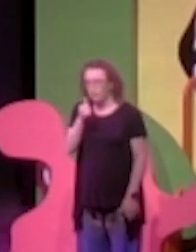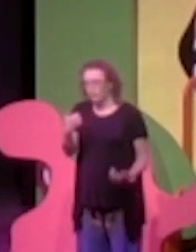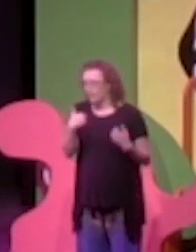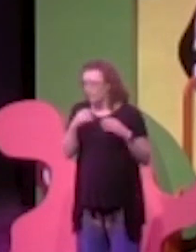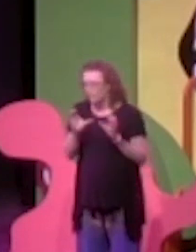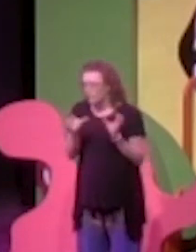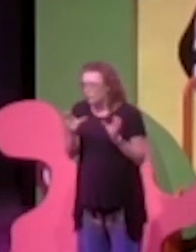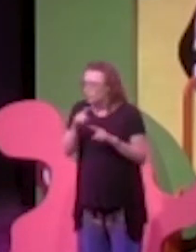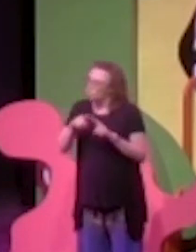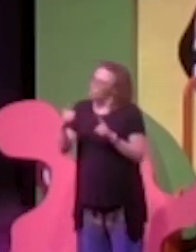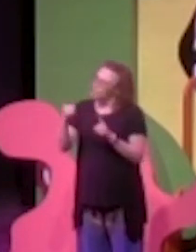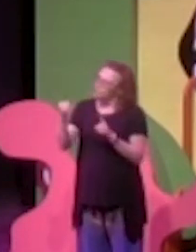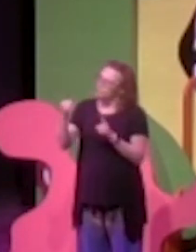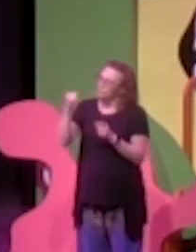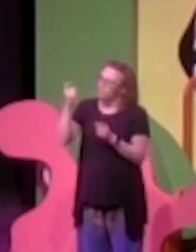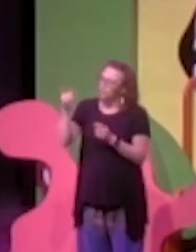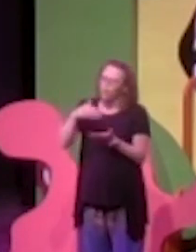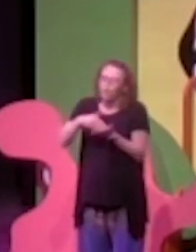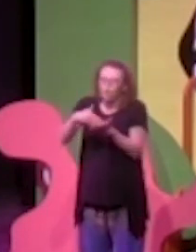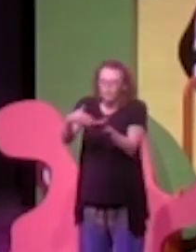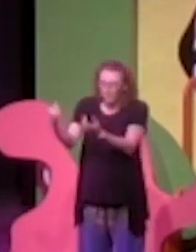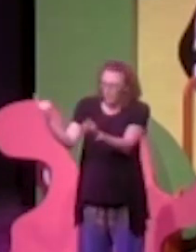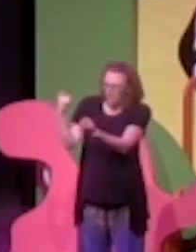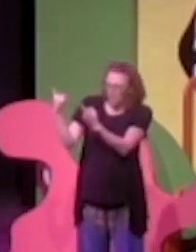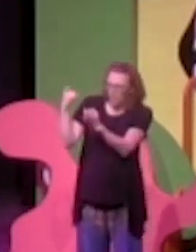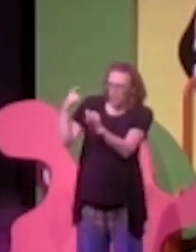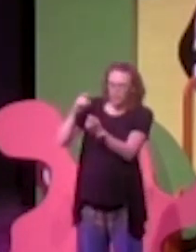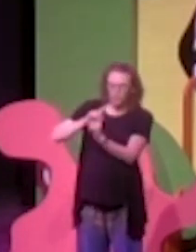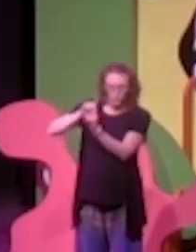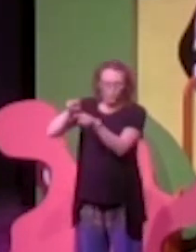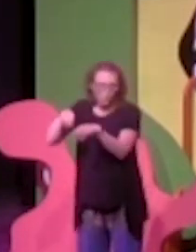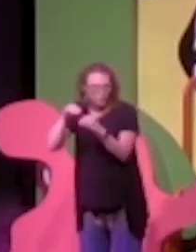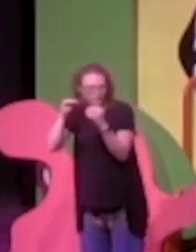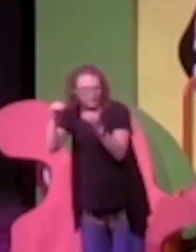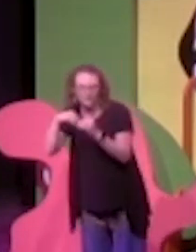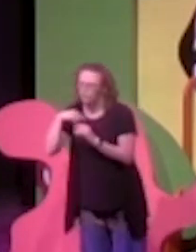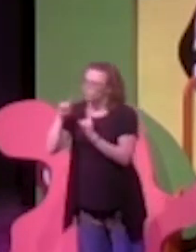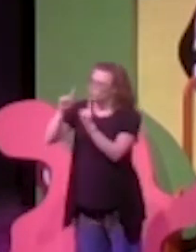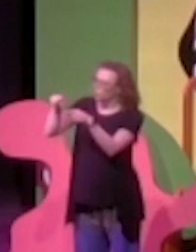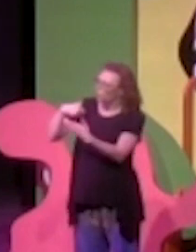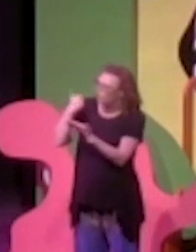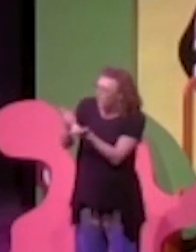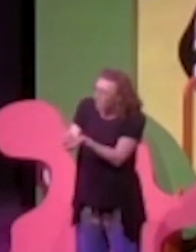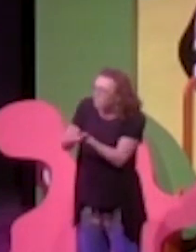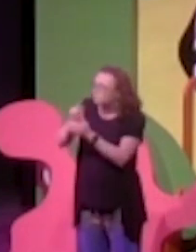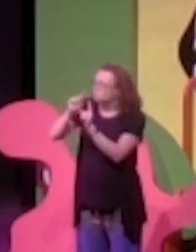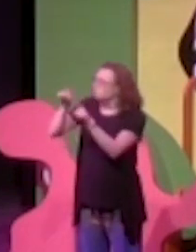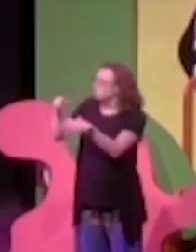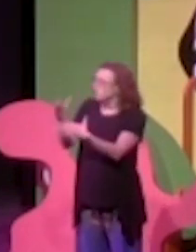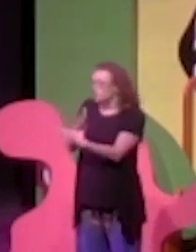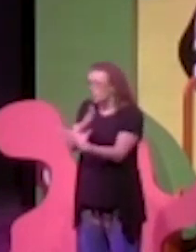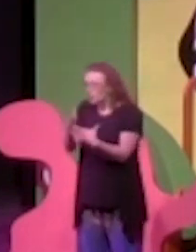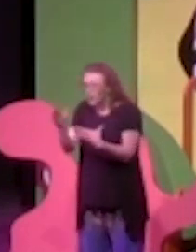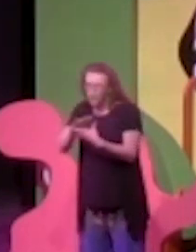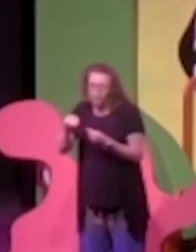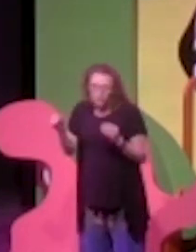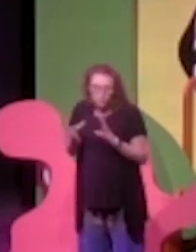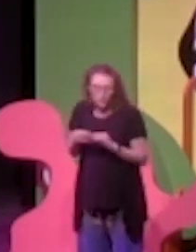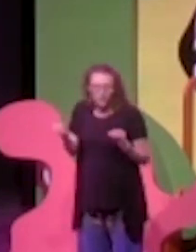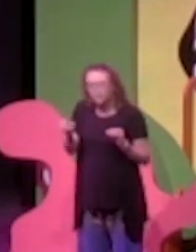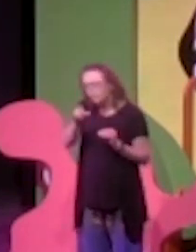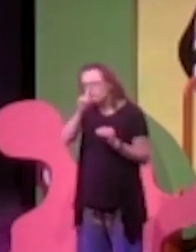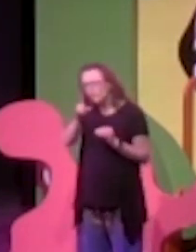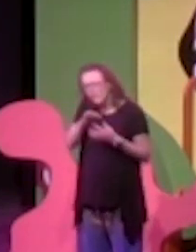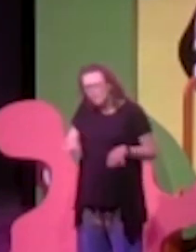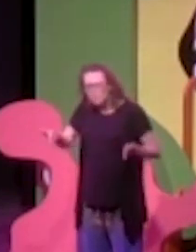a partner of and you know, that's important. It's important to me, but it's important to so many other Native culture bearers,